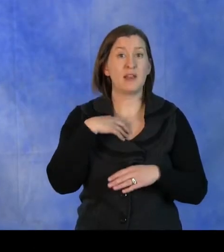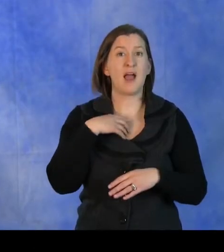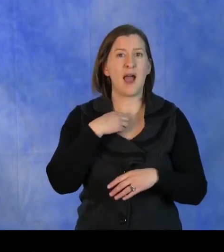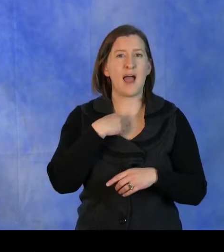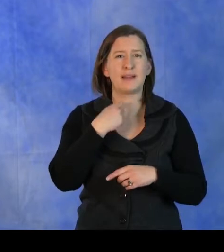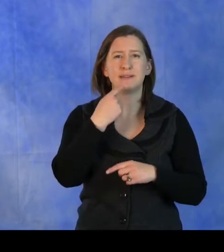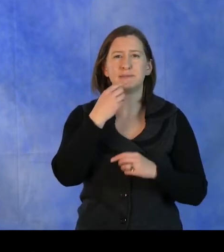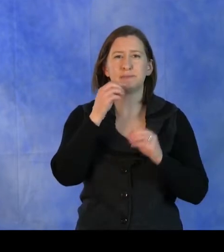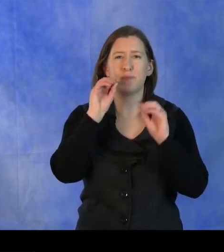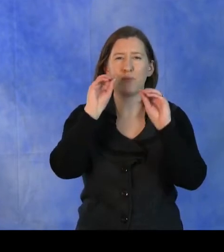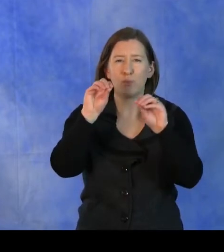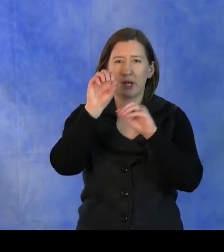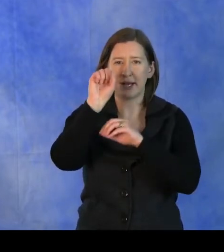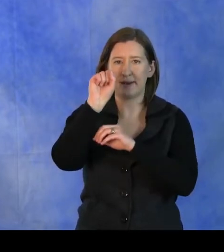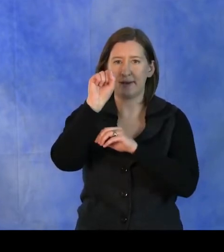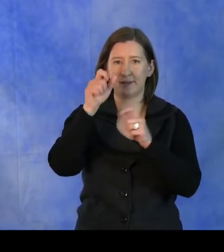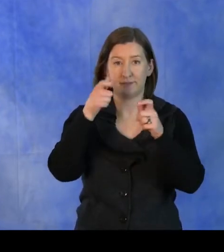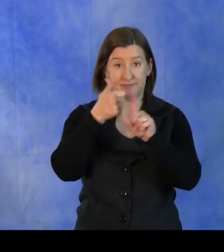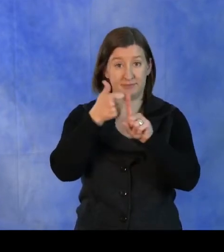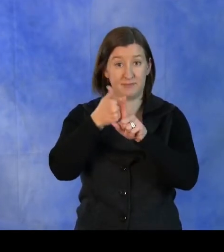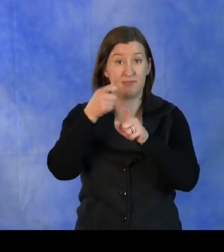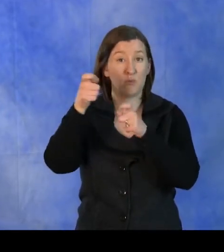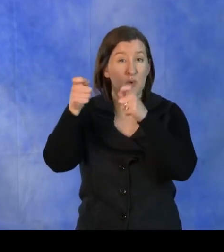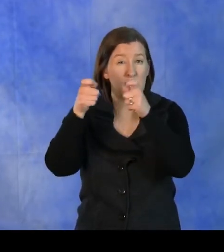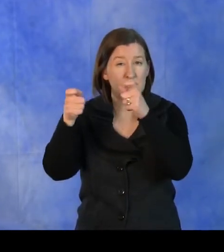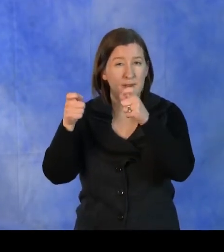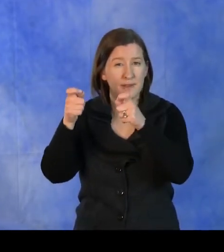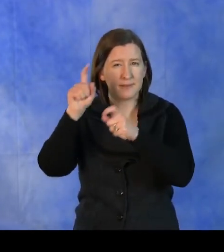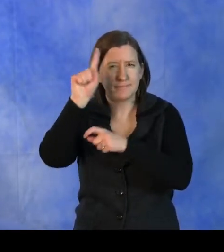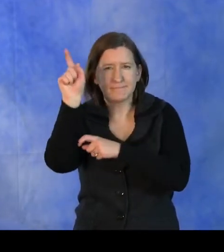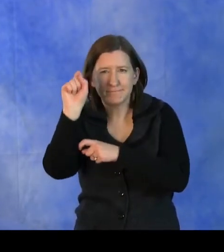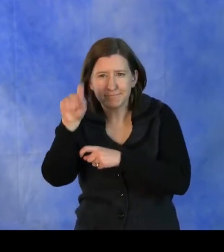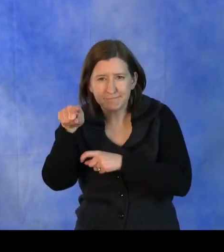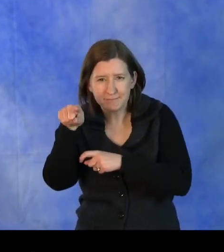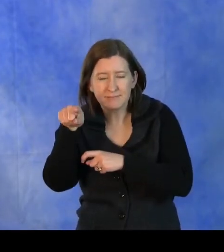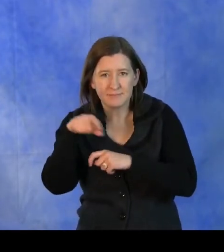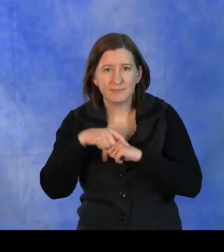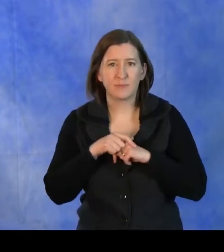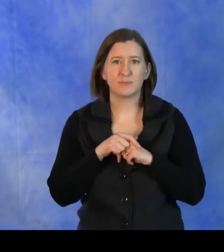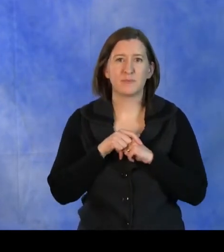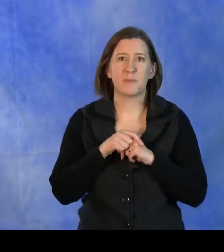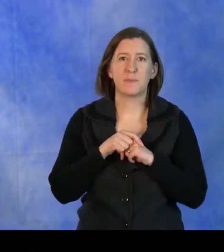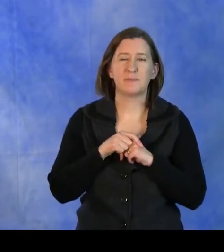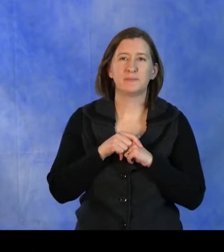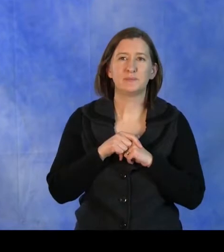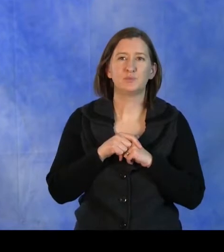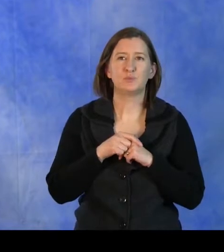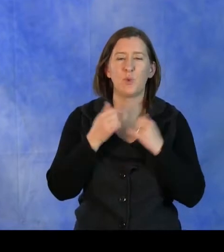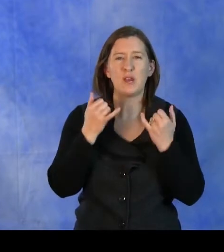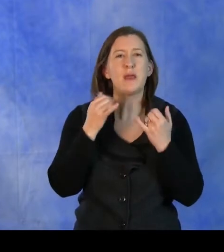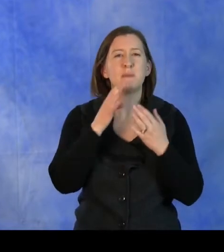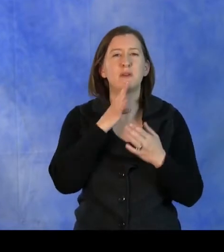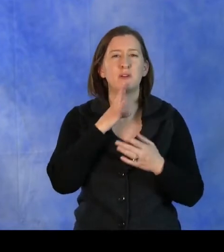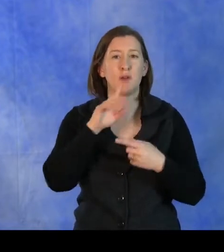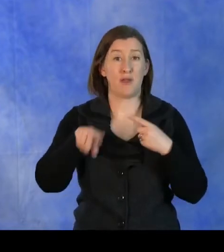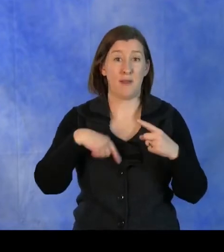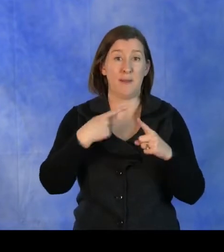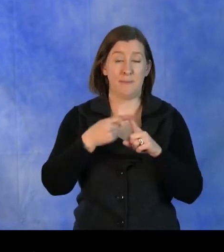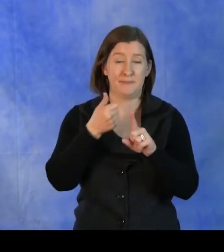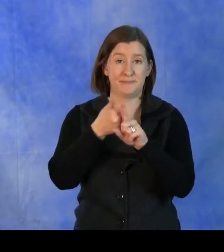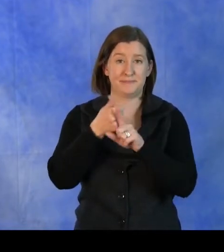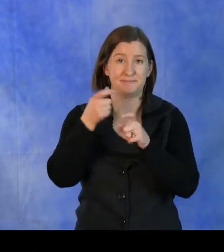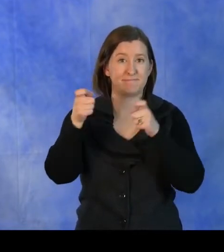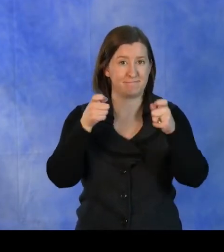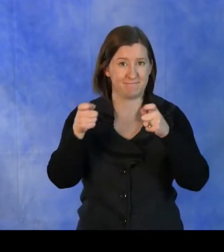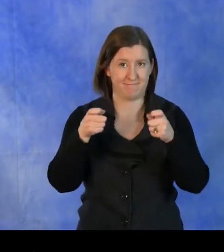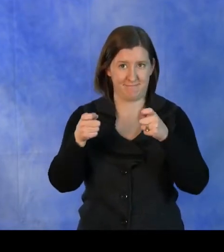So remember at the beginning of the presentation, I put self-regulation and then I had a question mark by it.